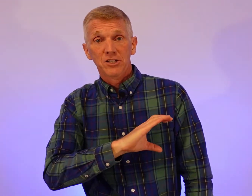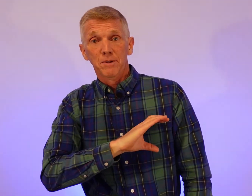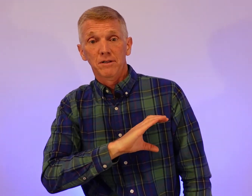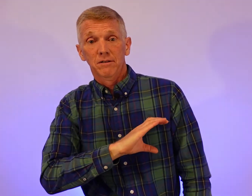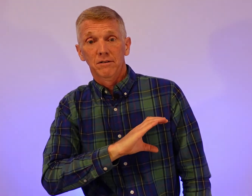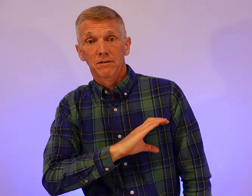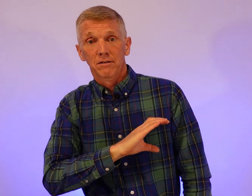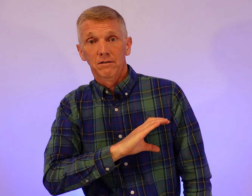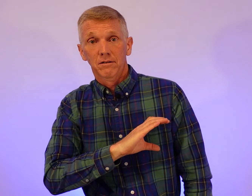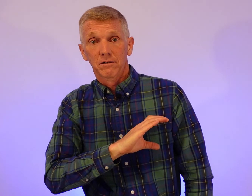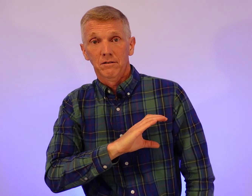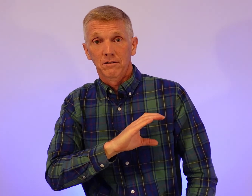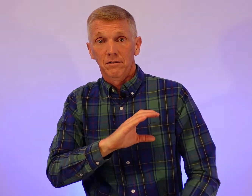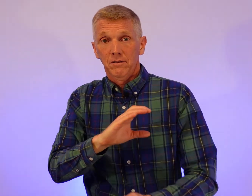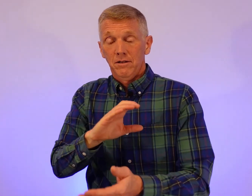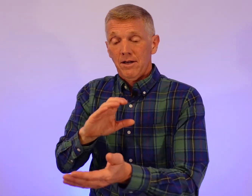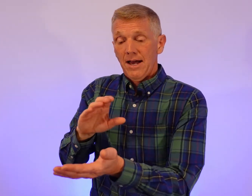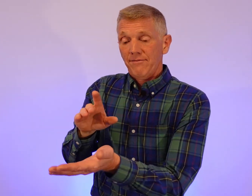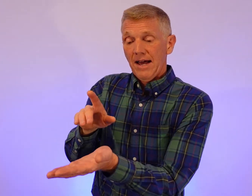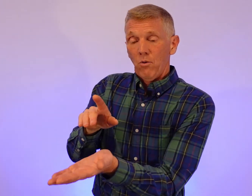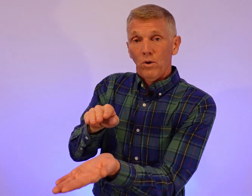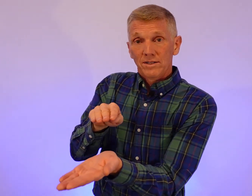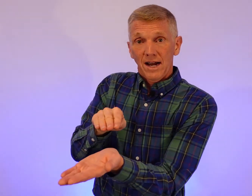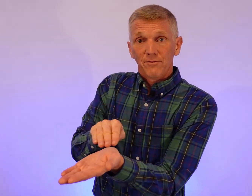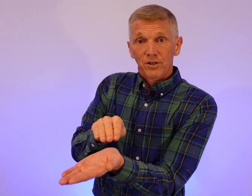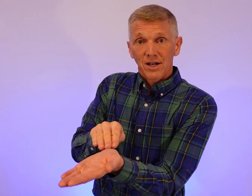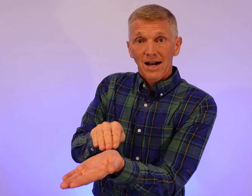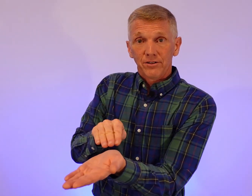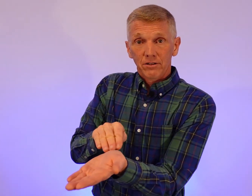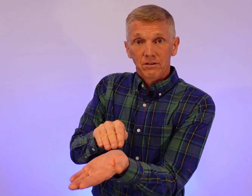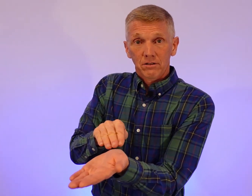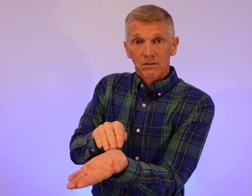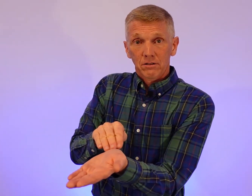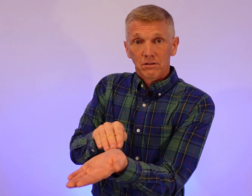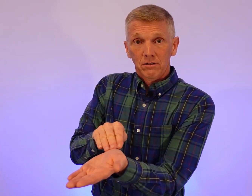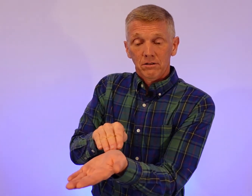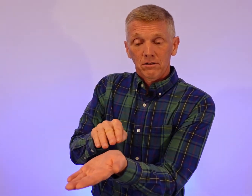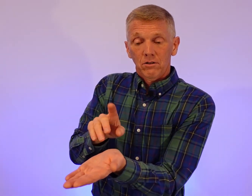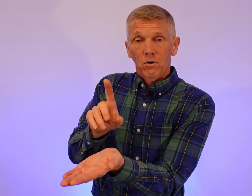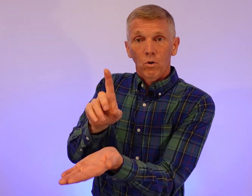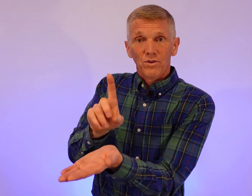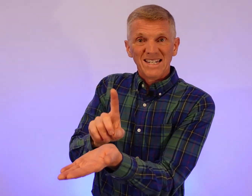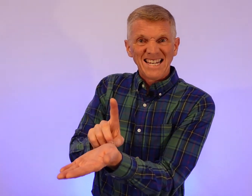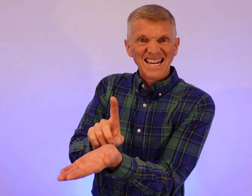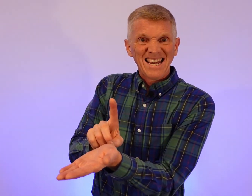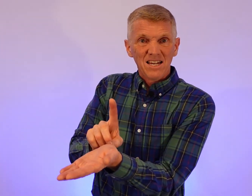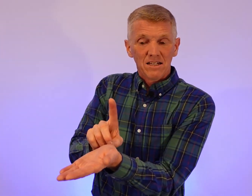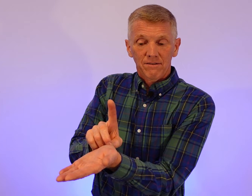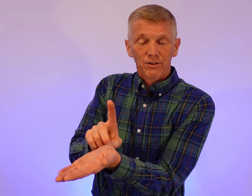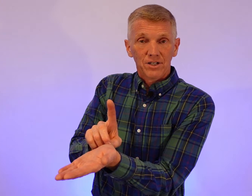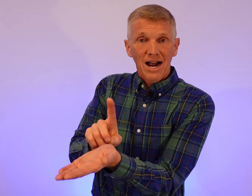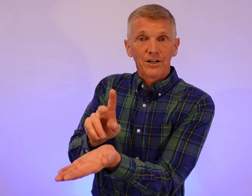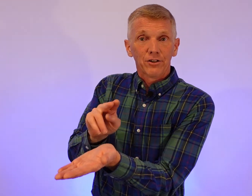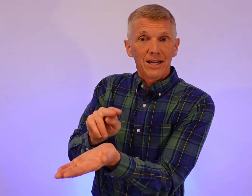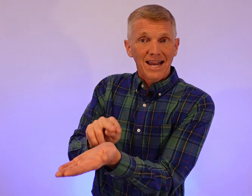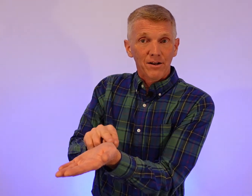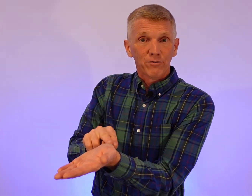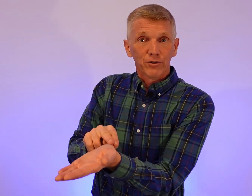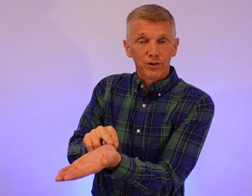policeman. I've got one sign for doctor, or the D for doctor, N for